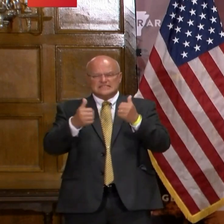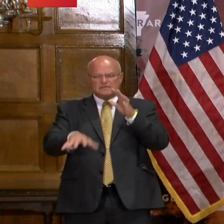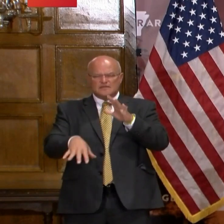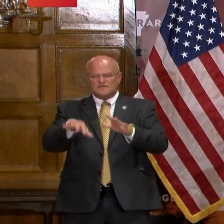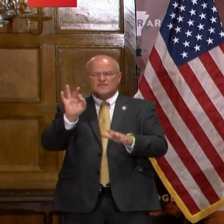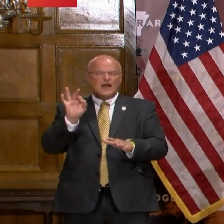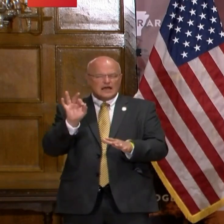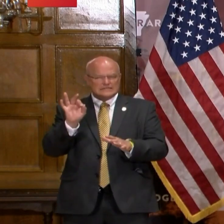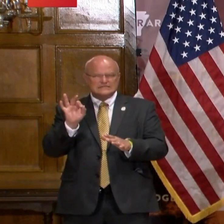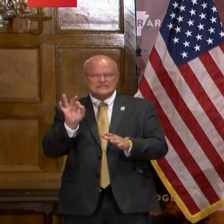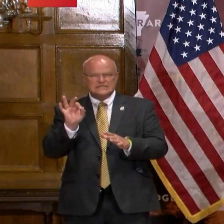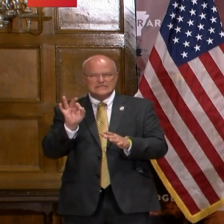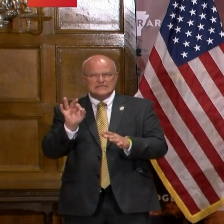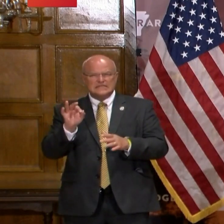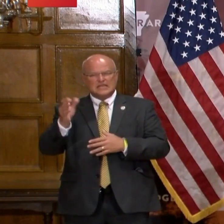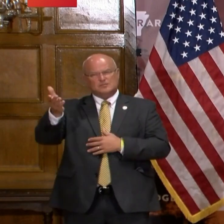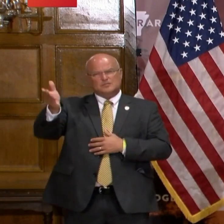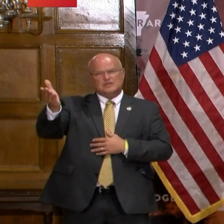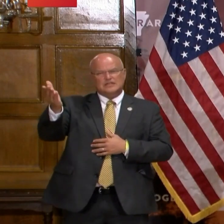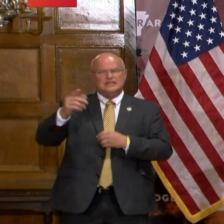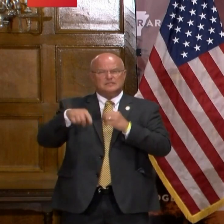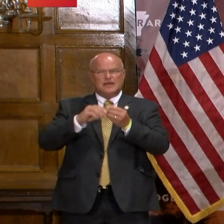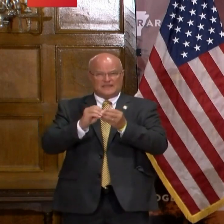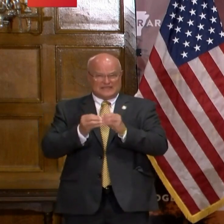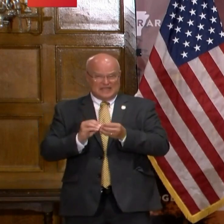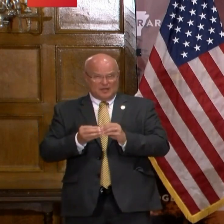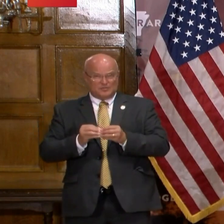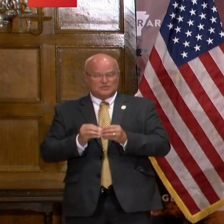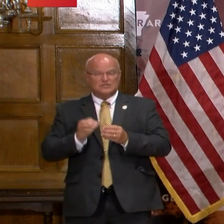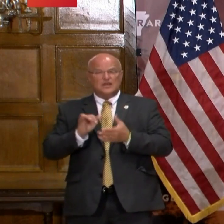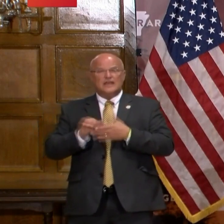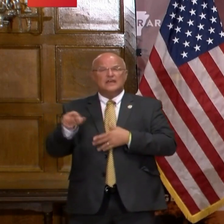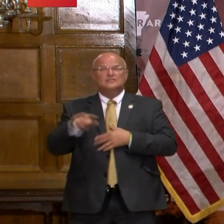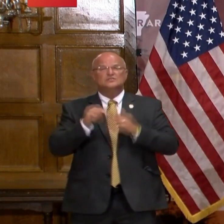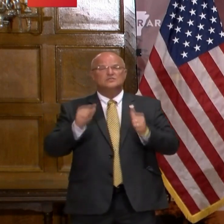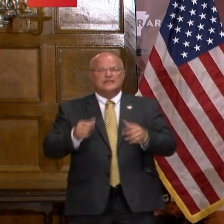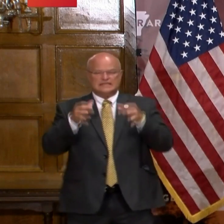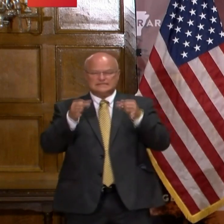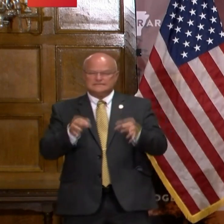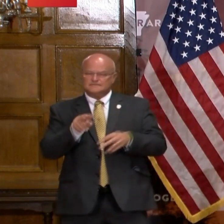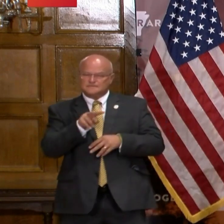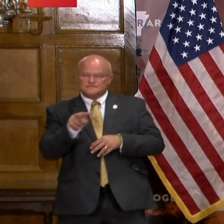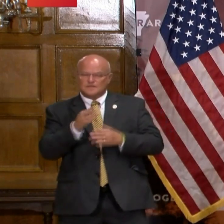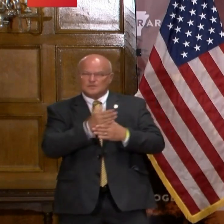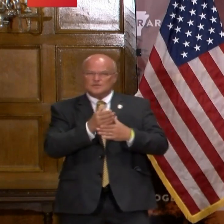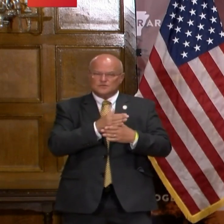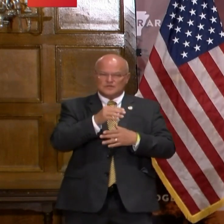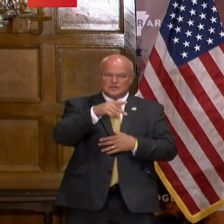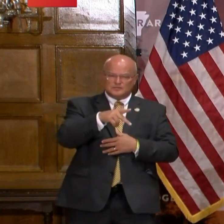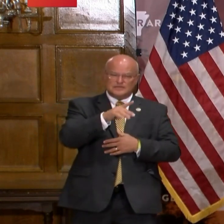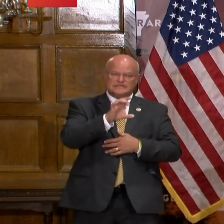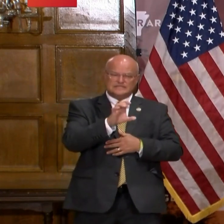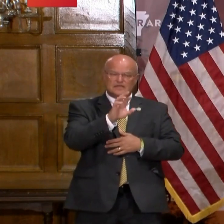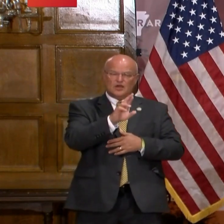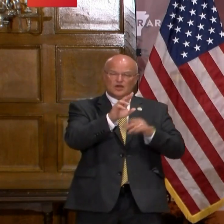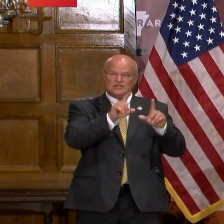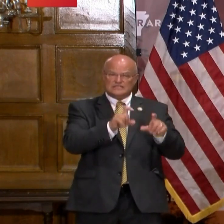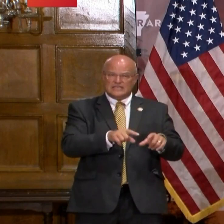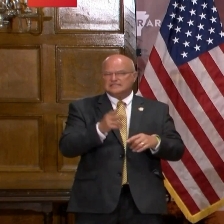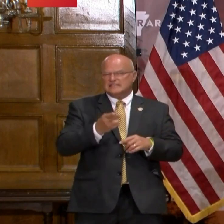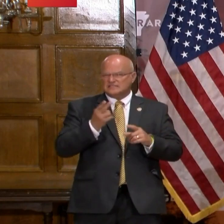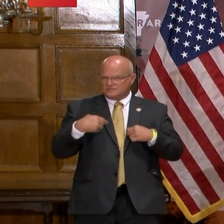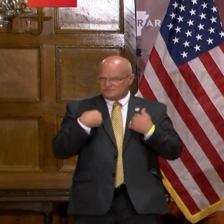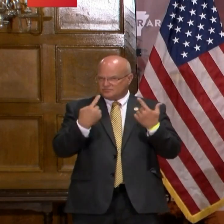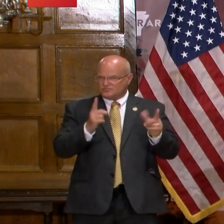finding and presentation on those numbers so that you can distinguish between our PCR test that we've